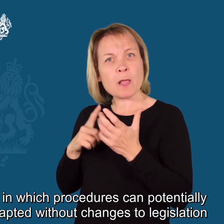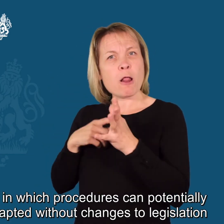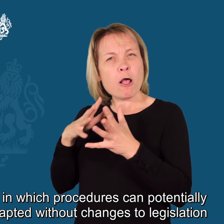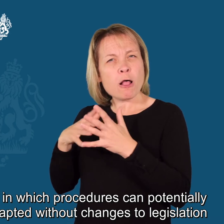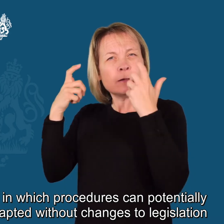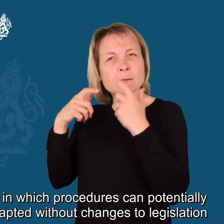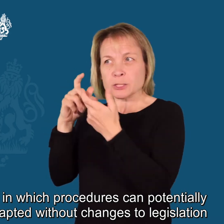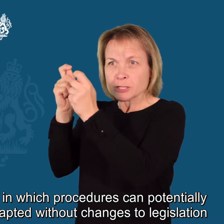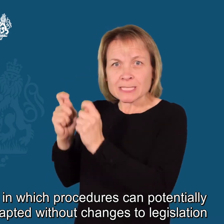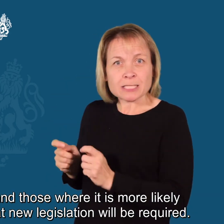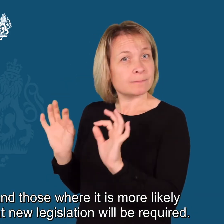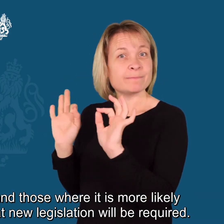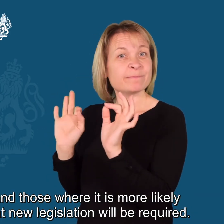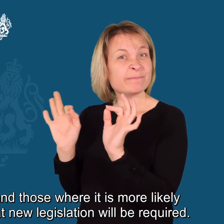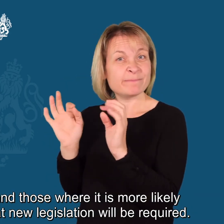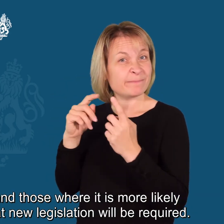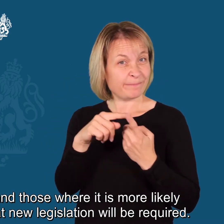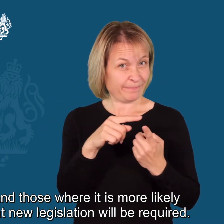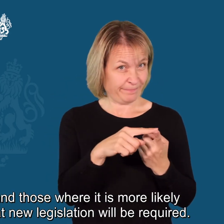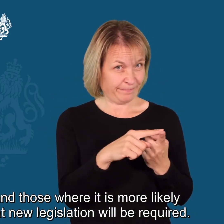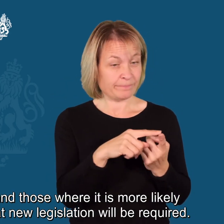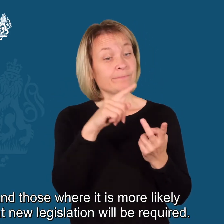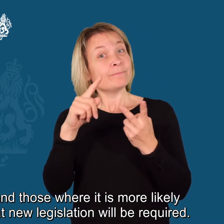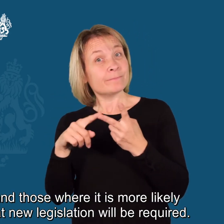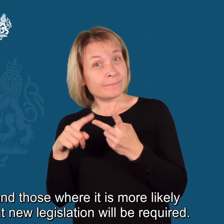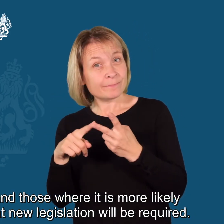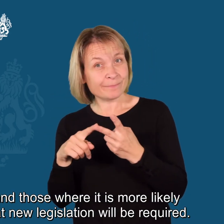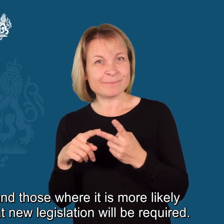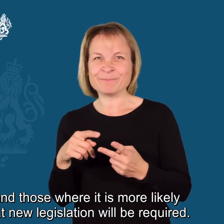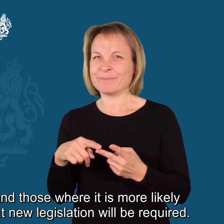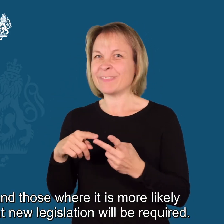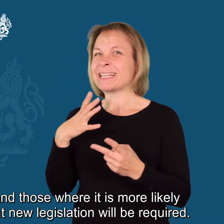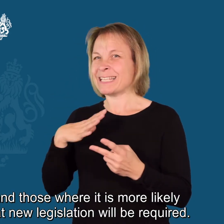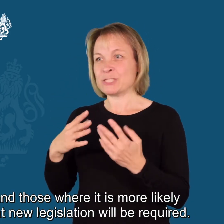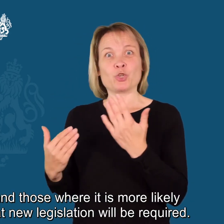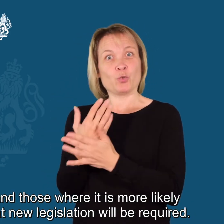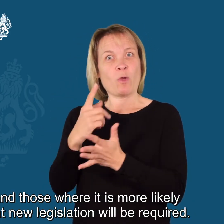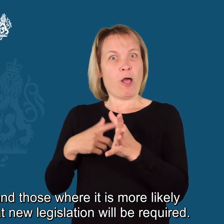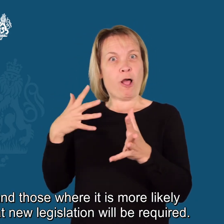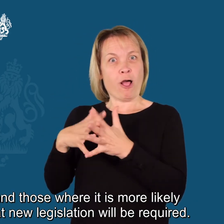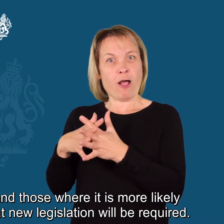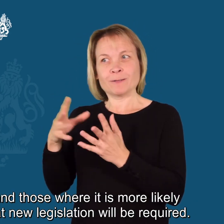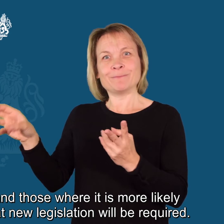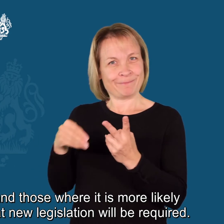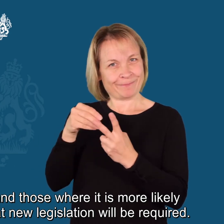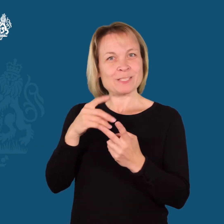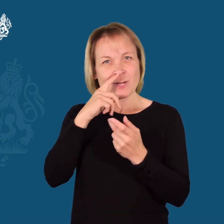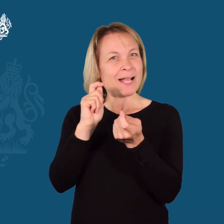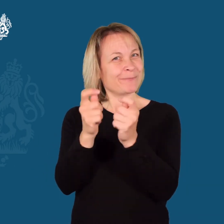legislation, and those where it is more likely that new legislation will be required.